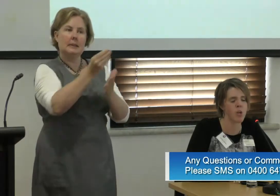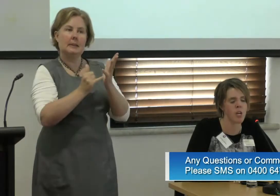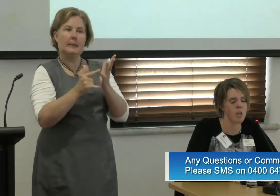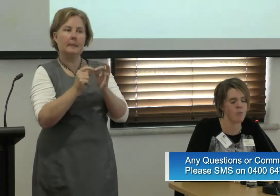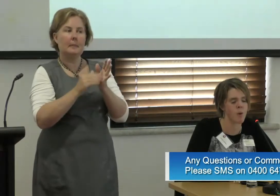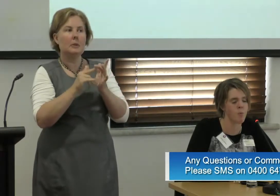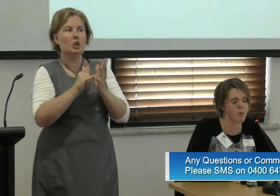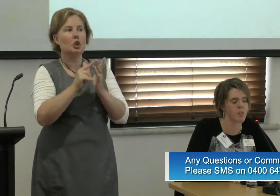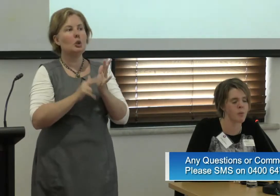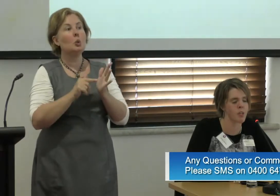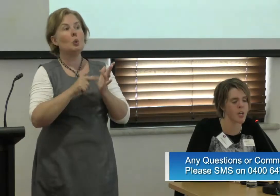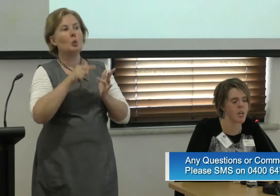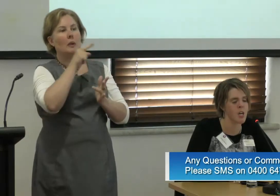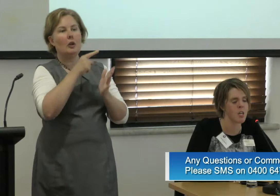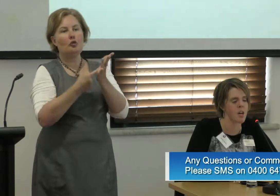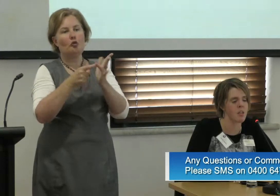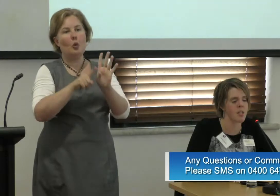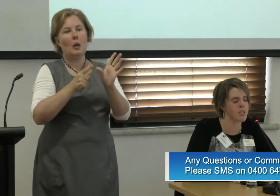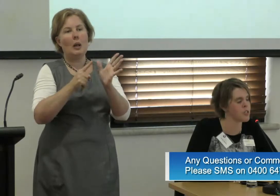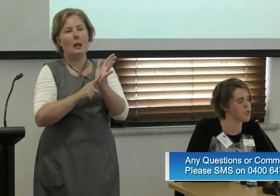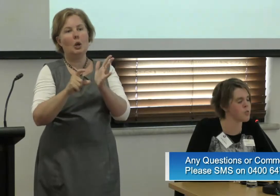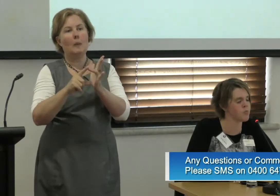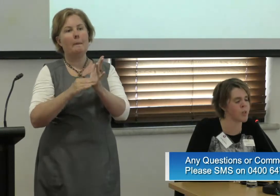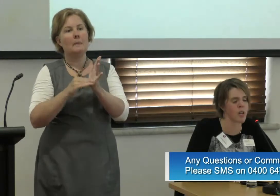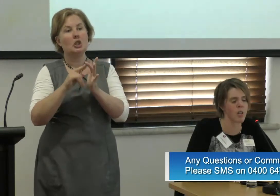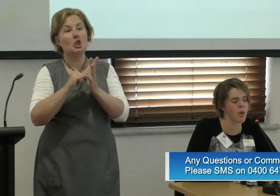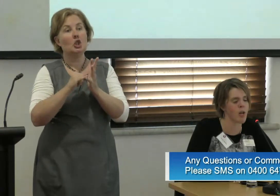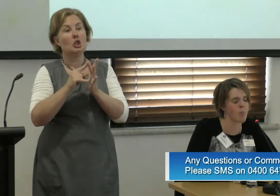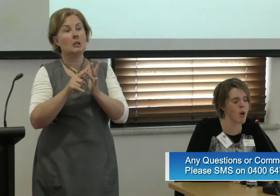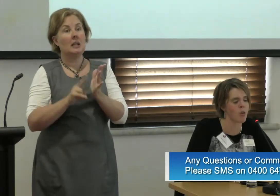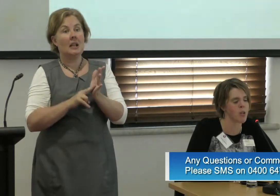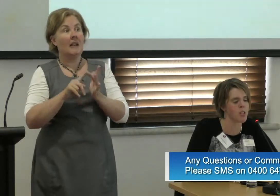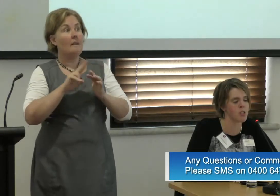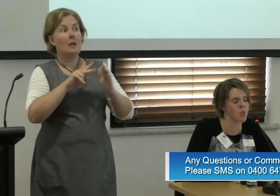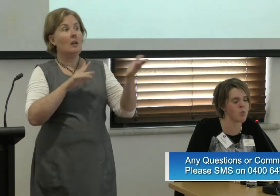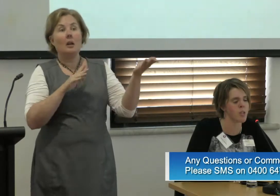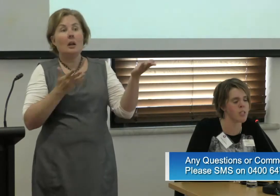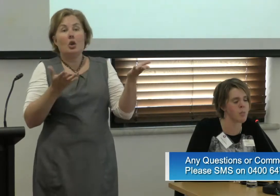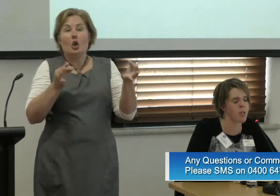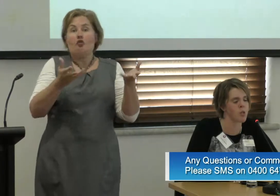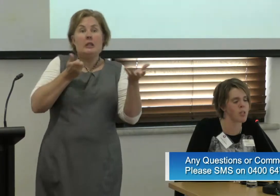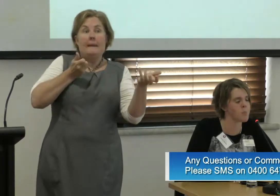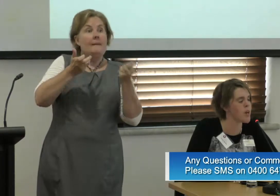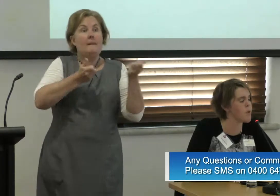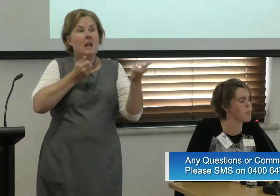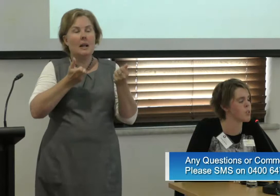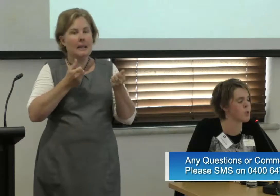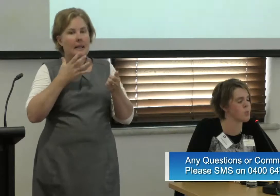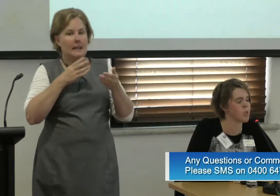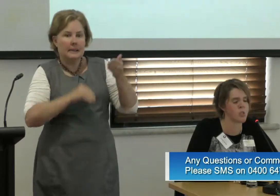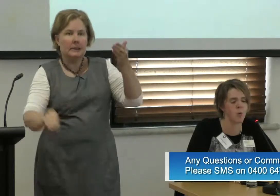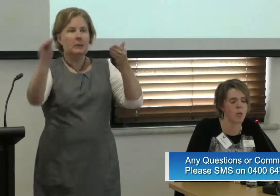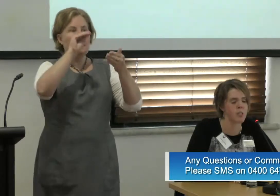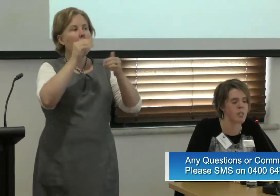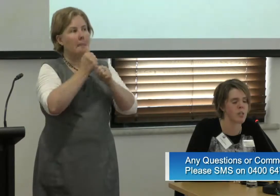don't hear from people with disability, then these issues really aren't going to get prioritised at all. We need to make sure that as many people as possible